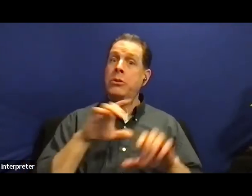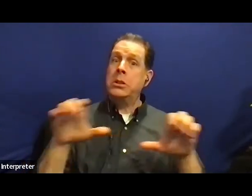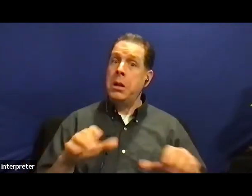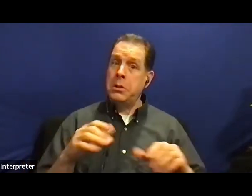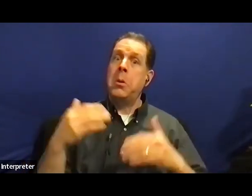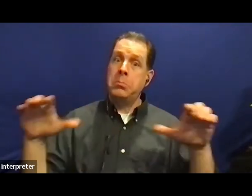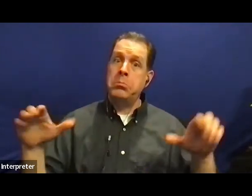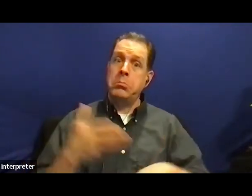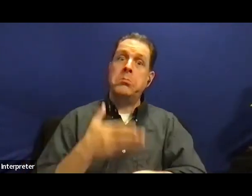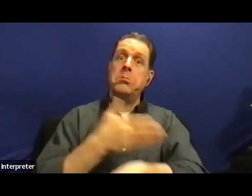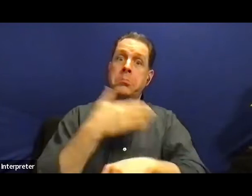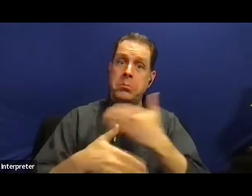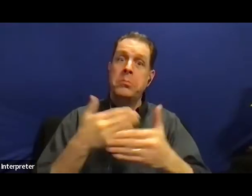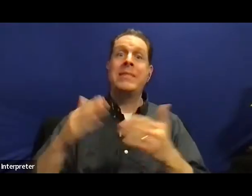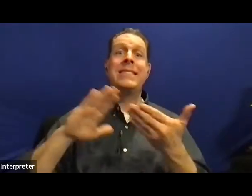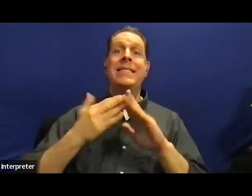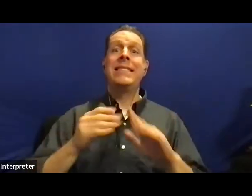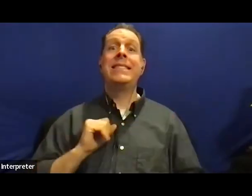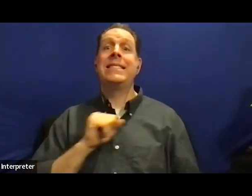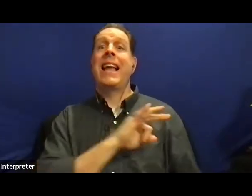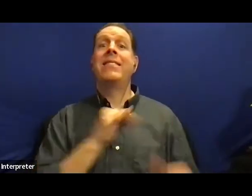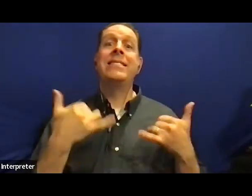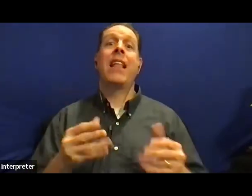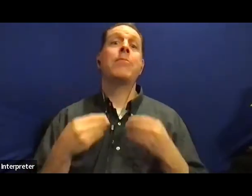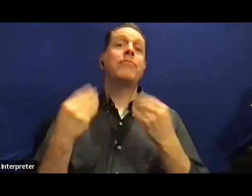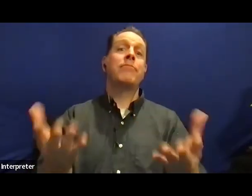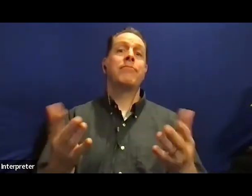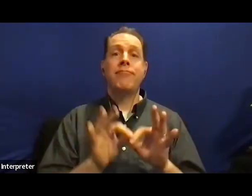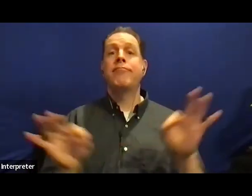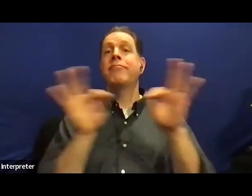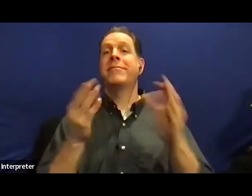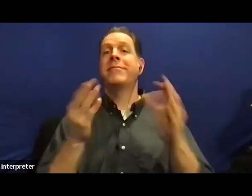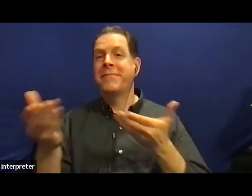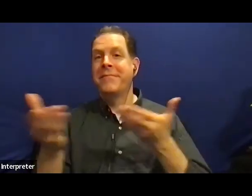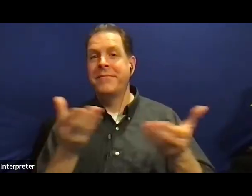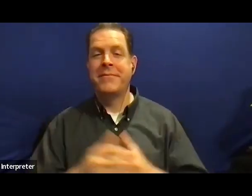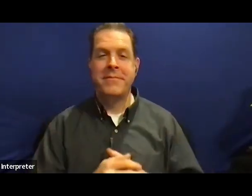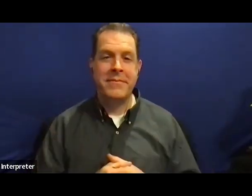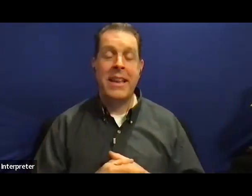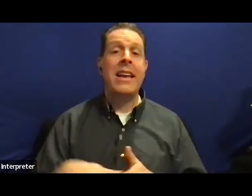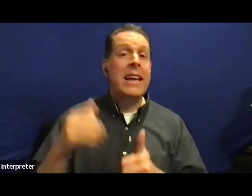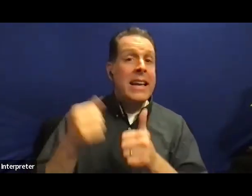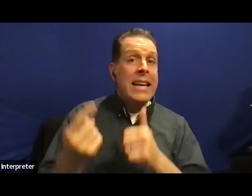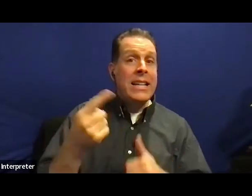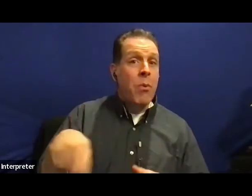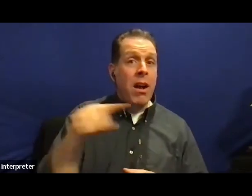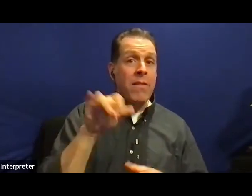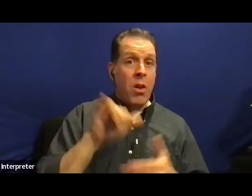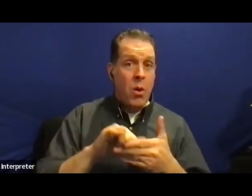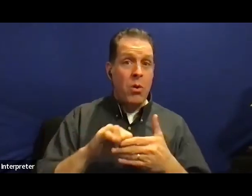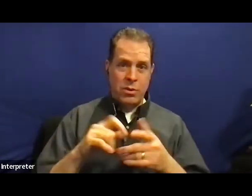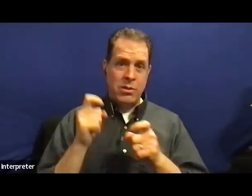city staff continued to provide vital services. Each one of these contributions